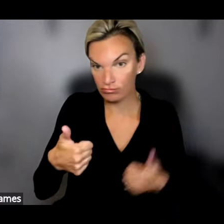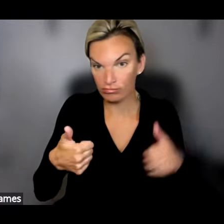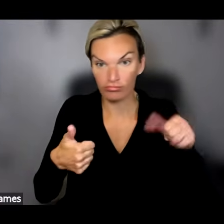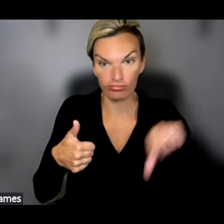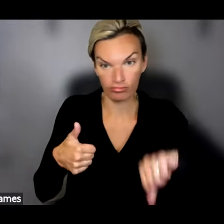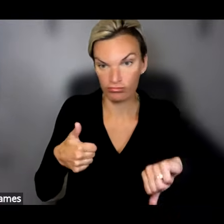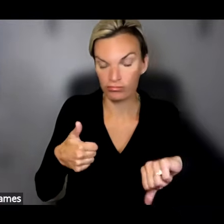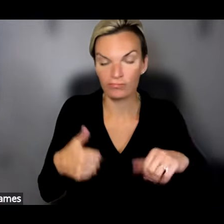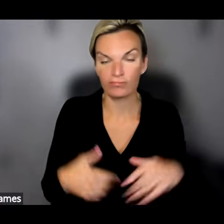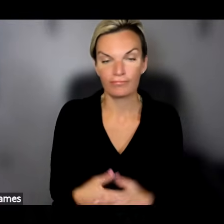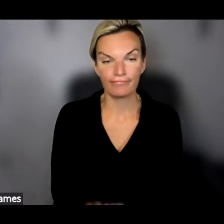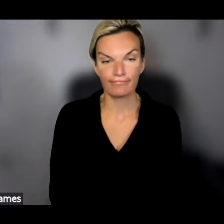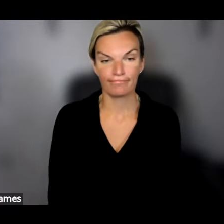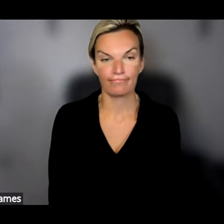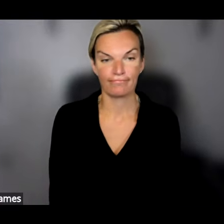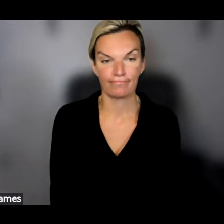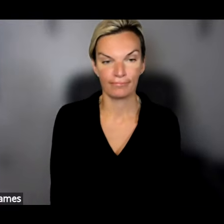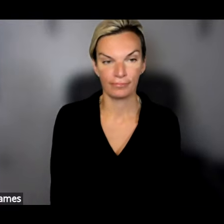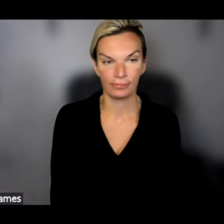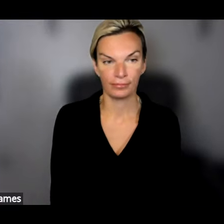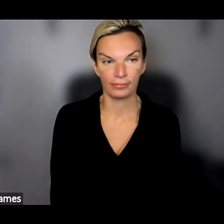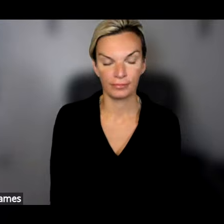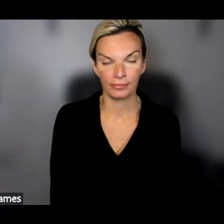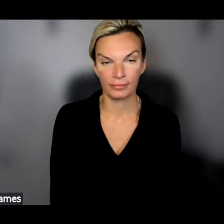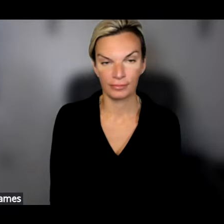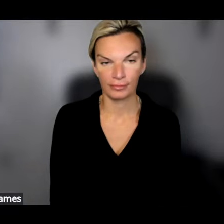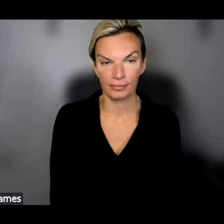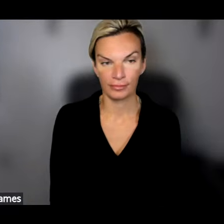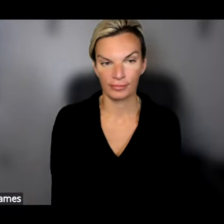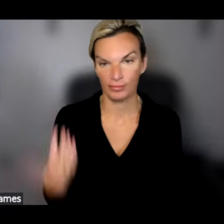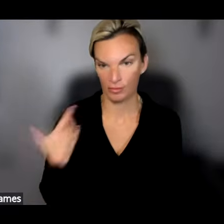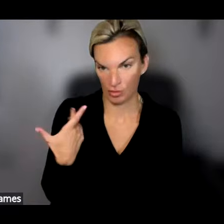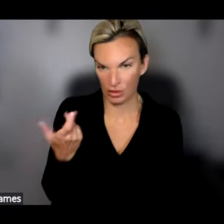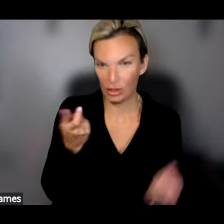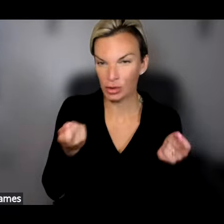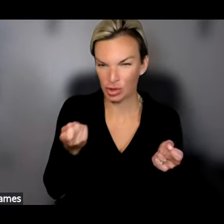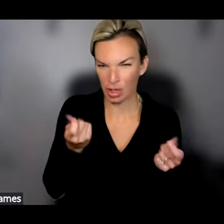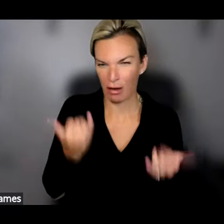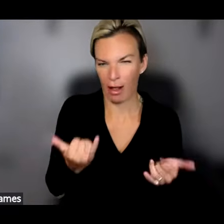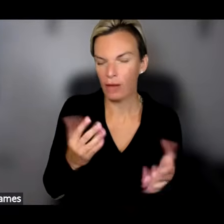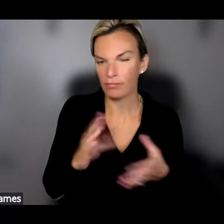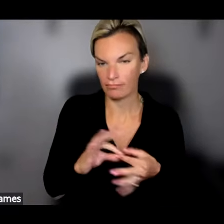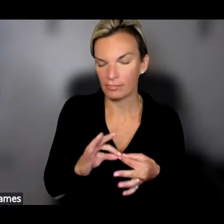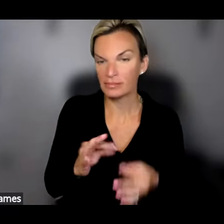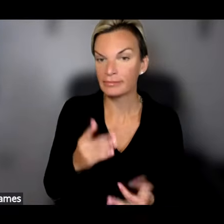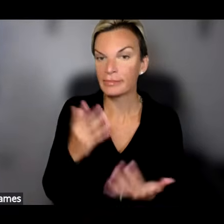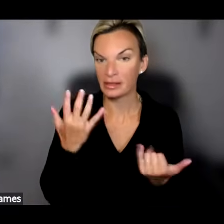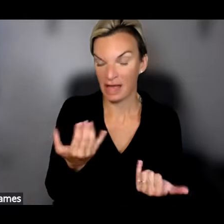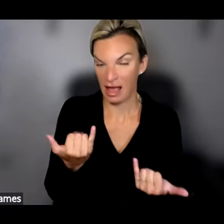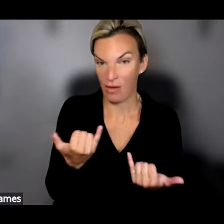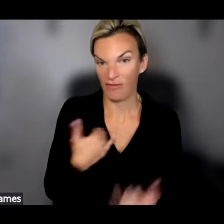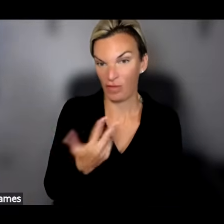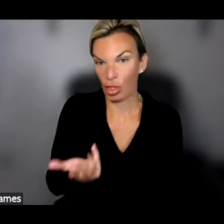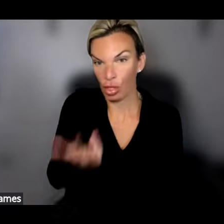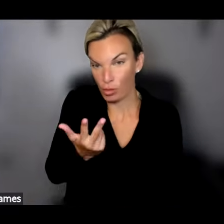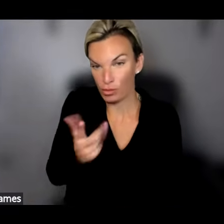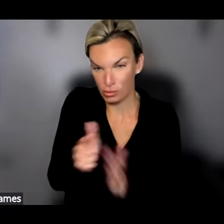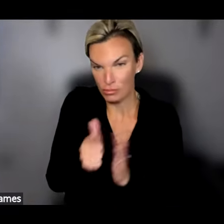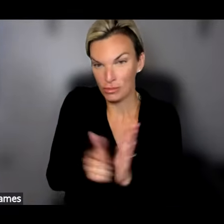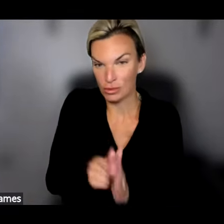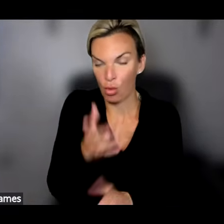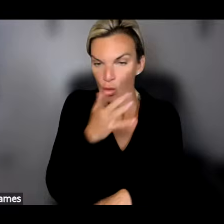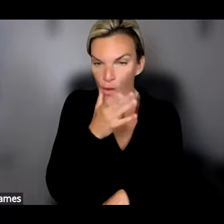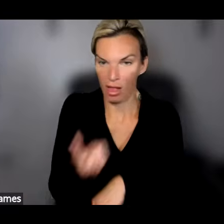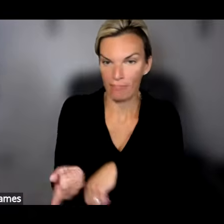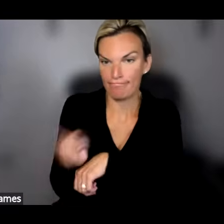Thank you, sir. We have three folks who would like to speak to this who are attorneys representing. And I